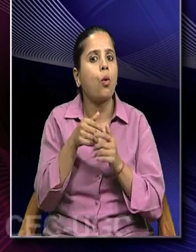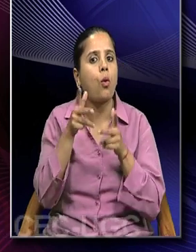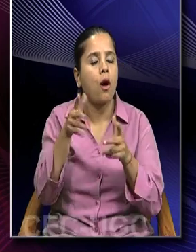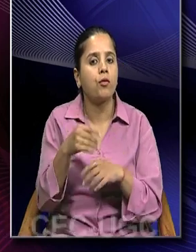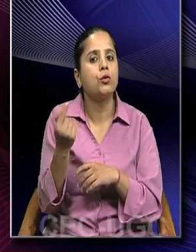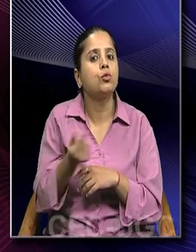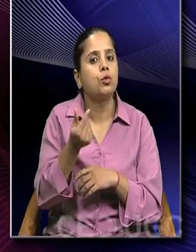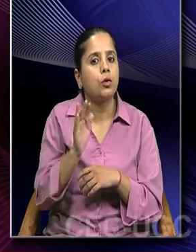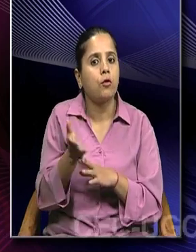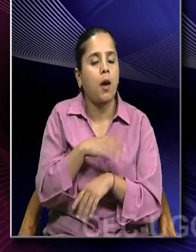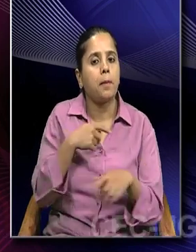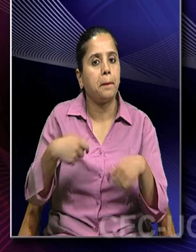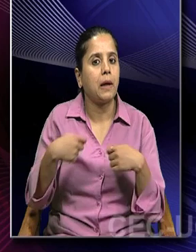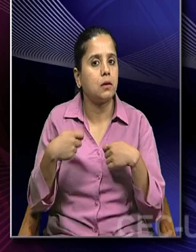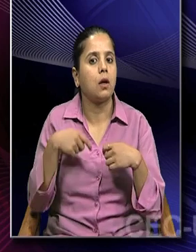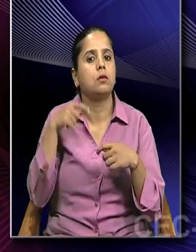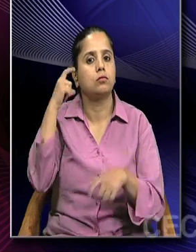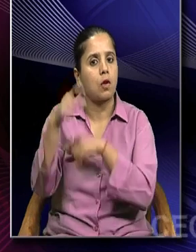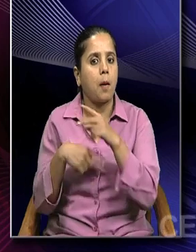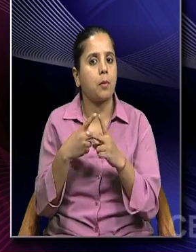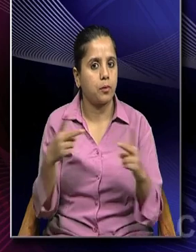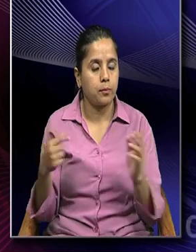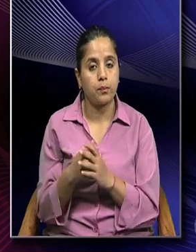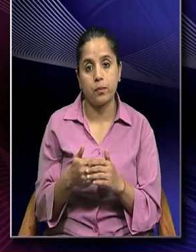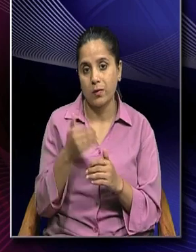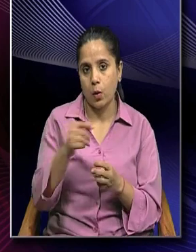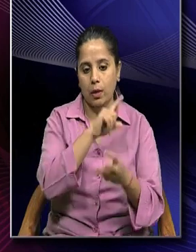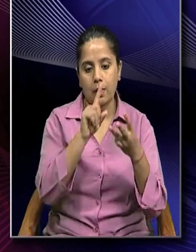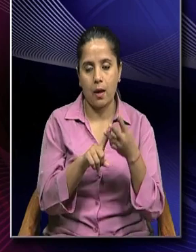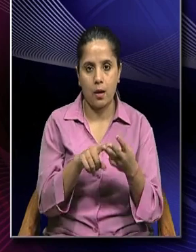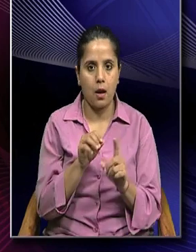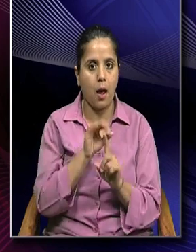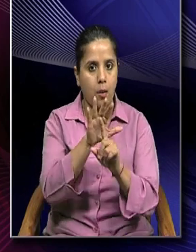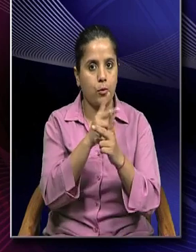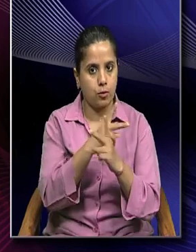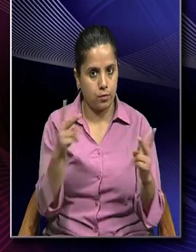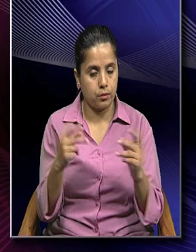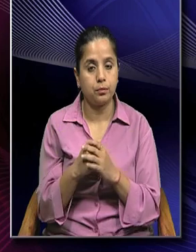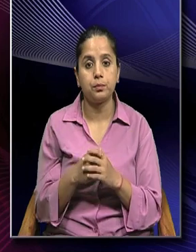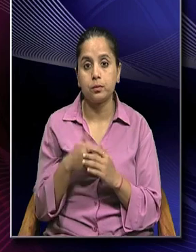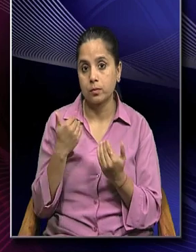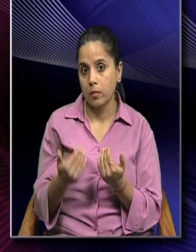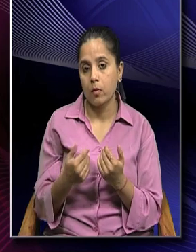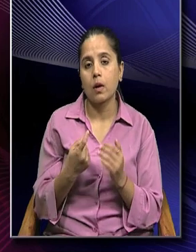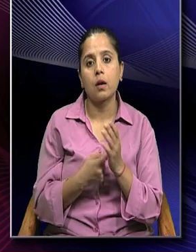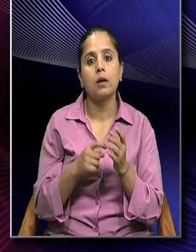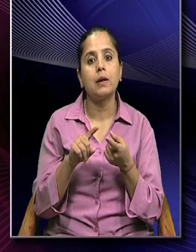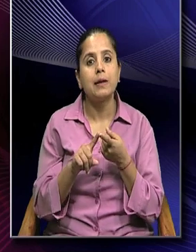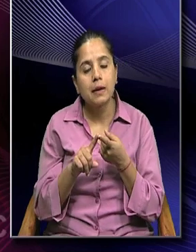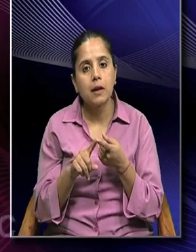used by business enterprises. Coming to the third approach, which is basically revisiting